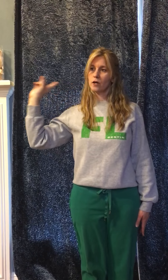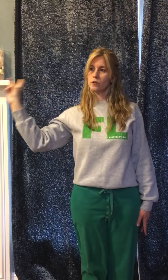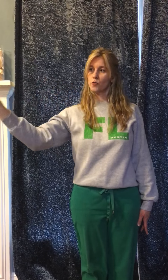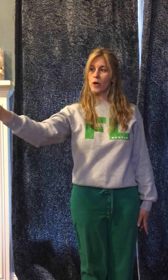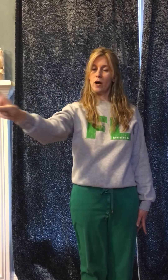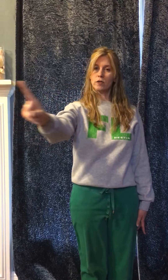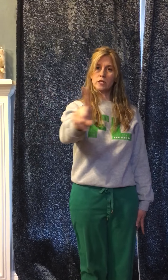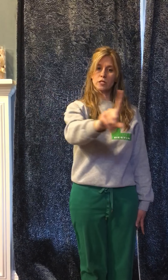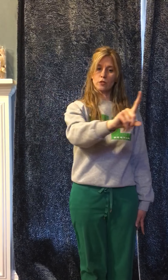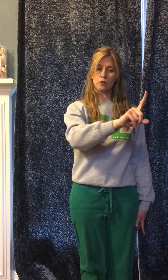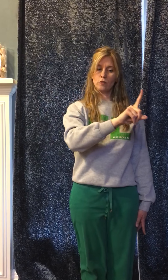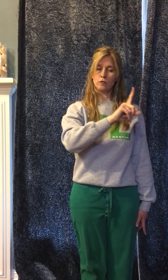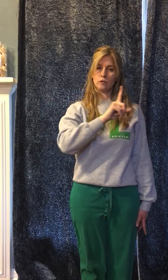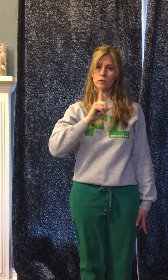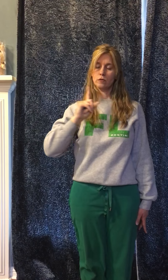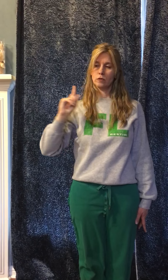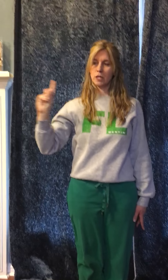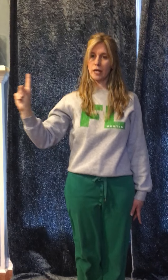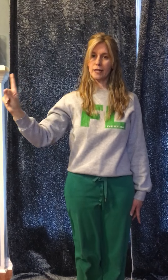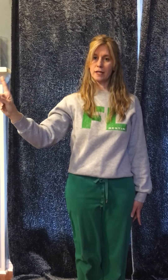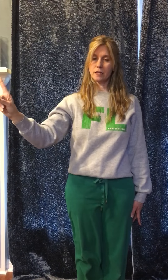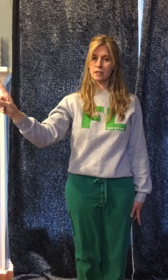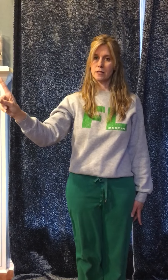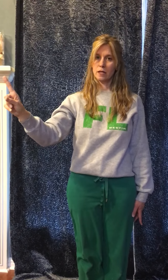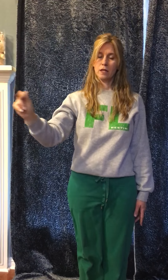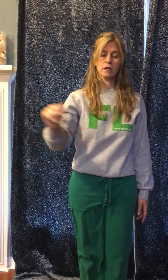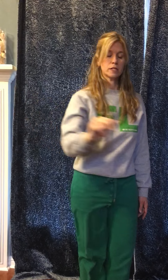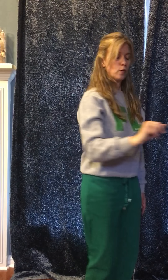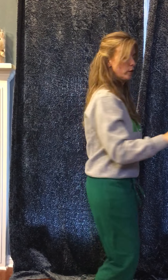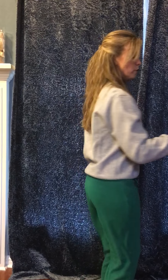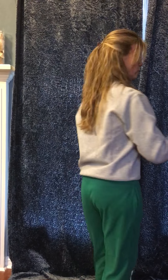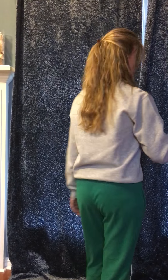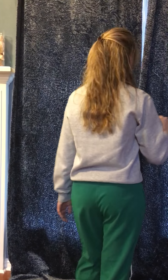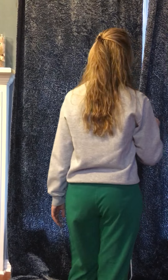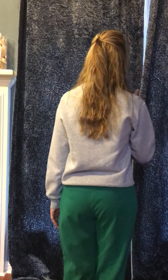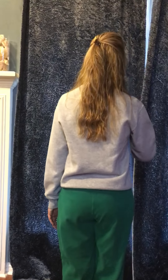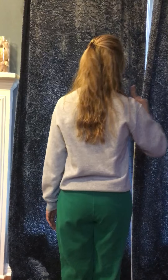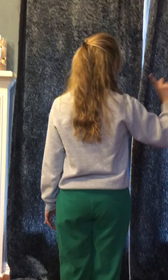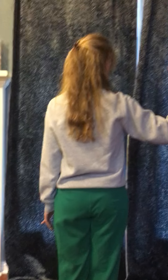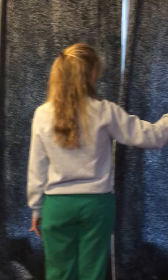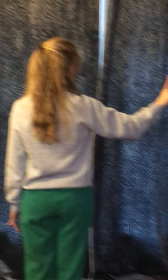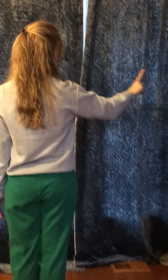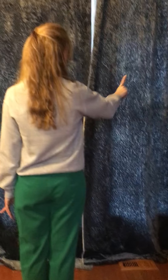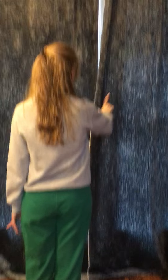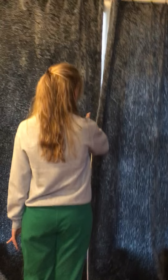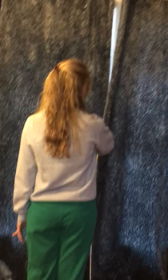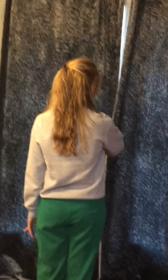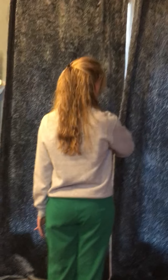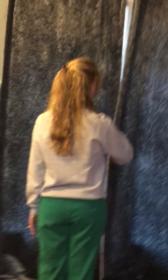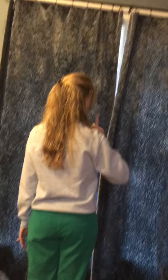goes around in a circle like this. So when you're facing this way, it's going this way in a